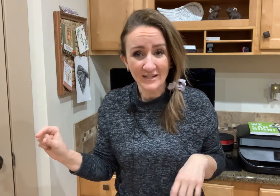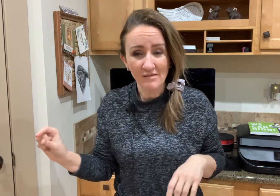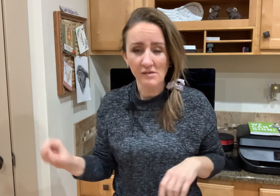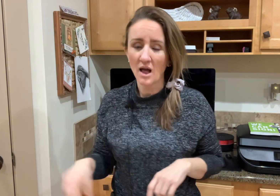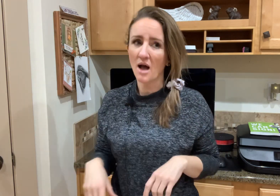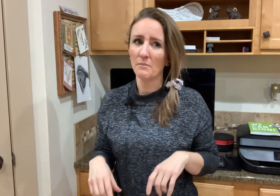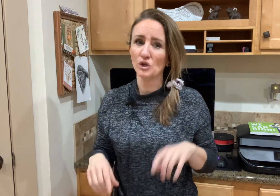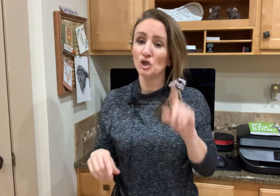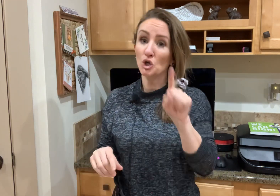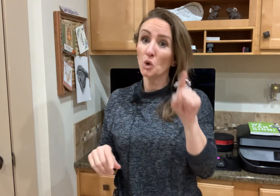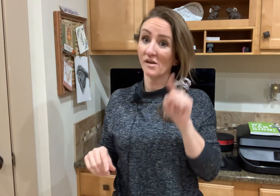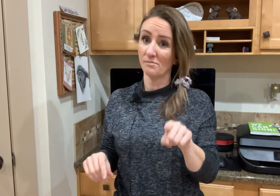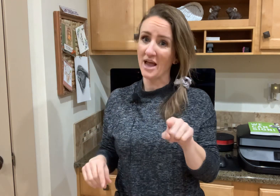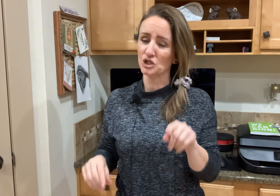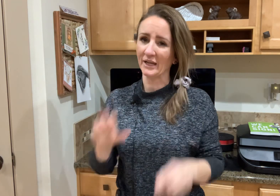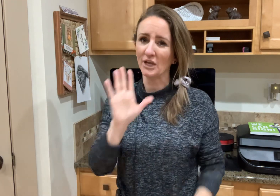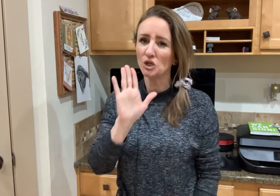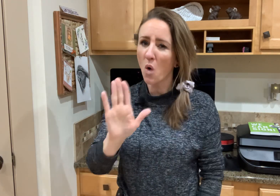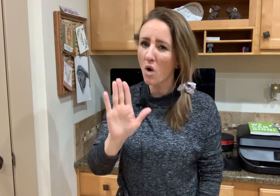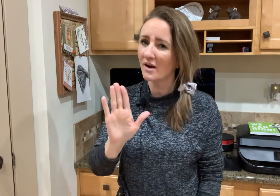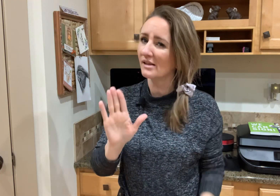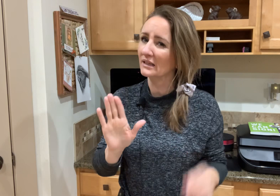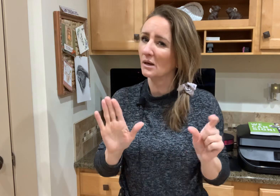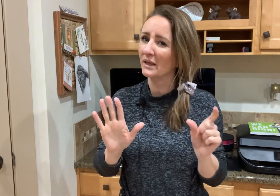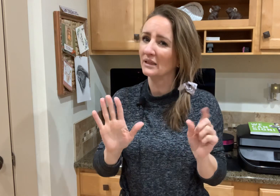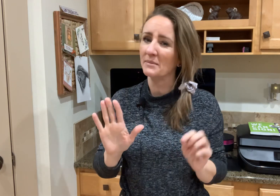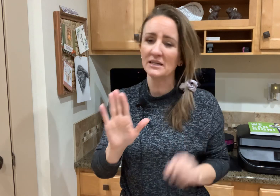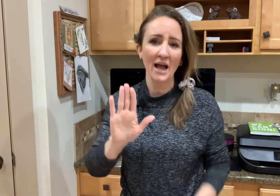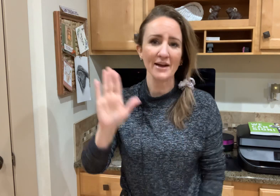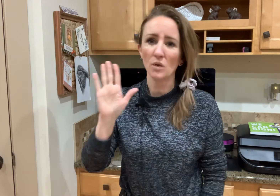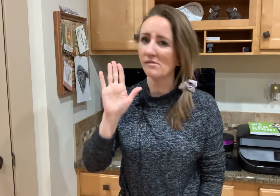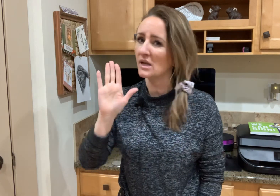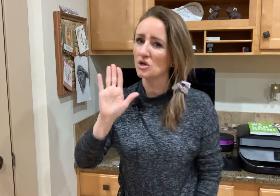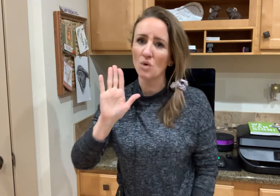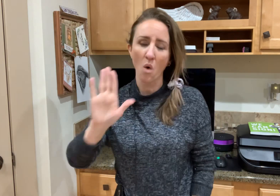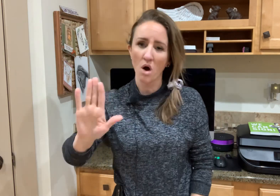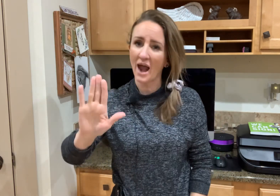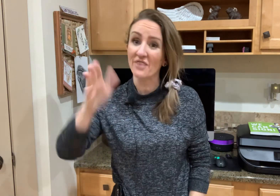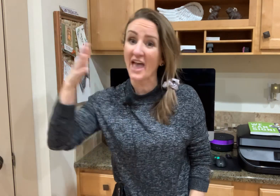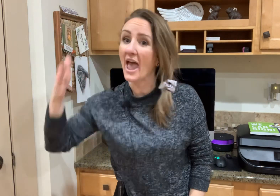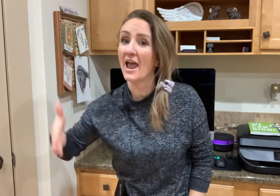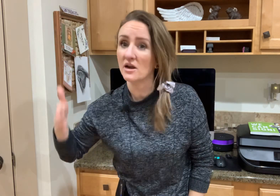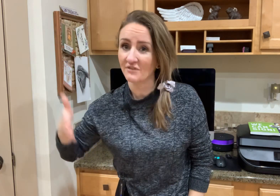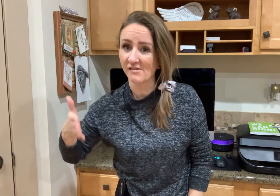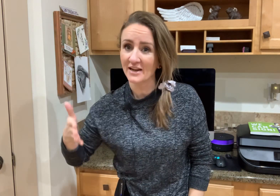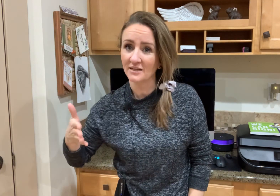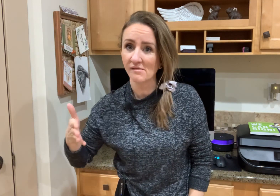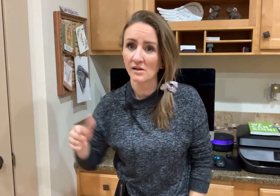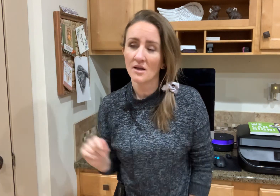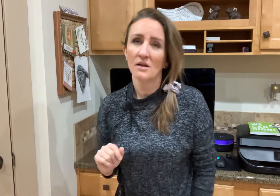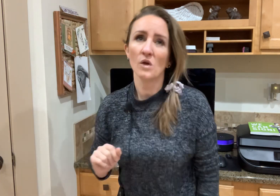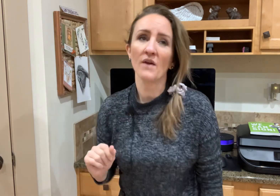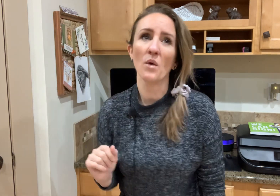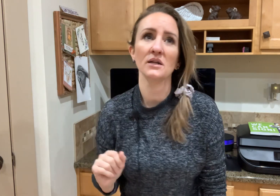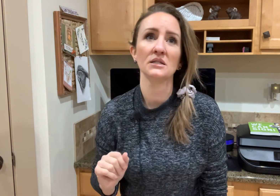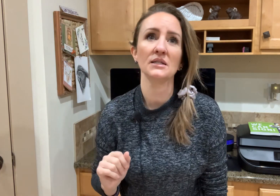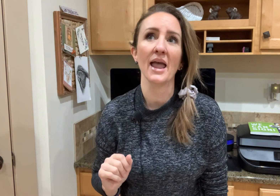sentence. You especially, your is a little bit limited. I don't see your at the end of a sentence. So if I wanted to